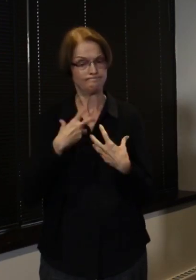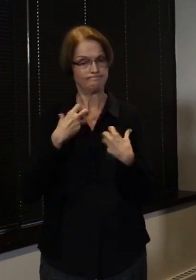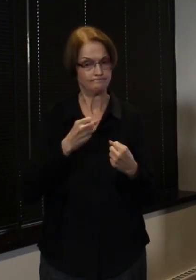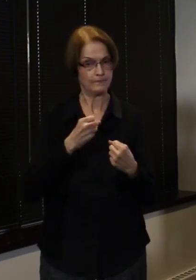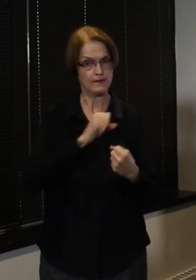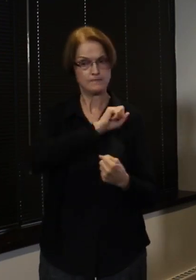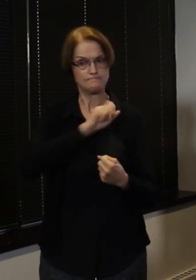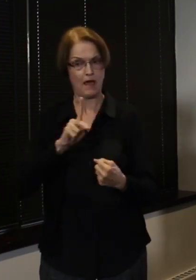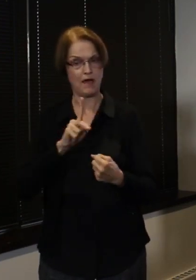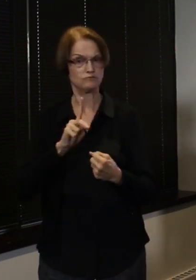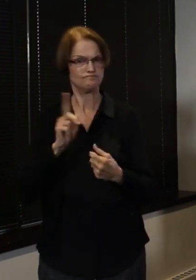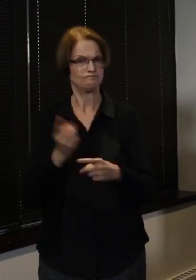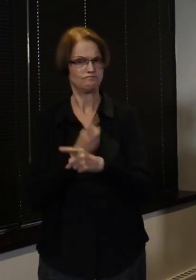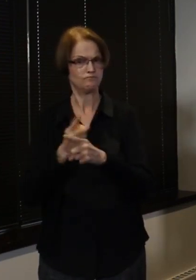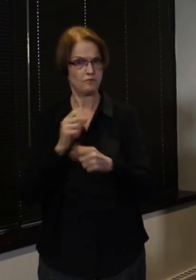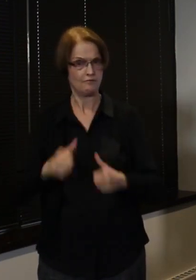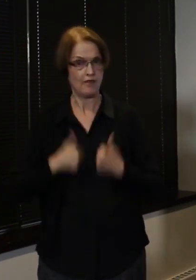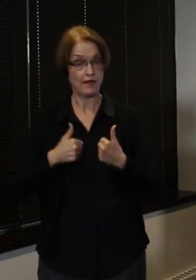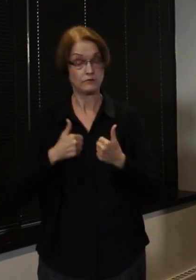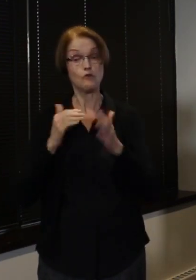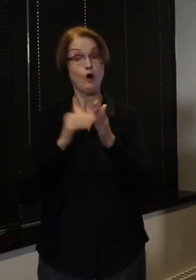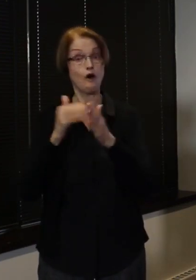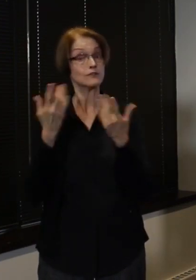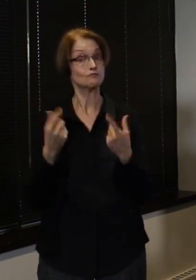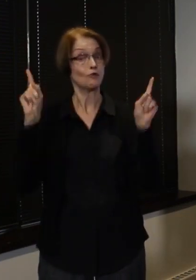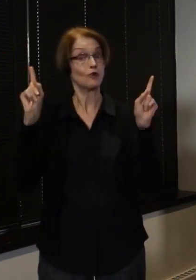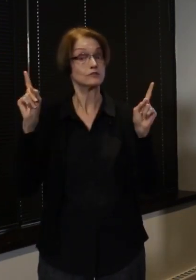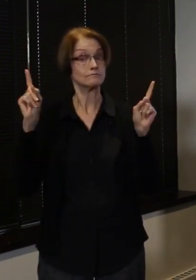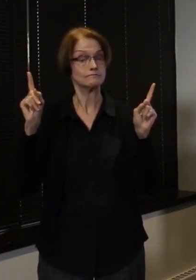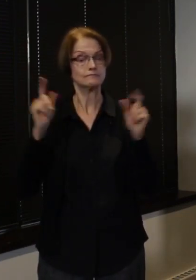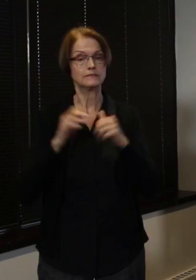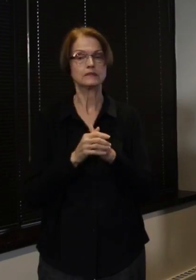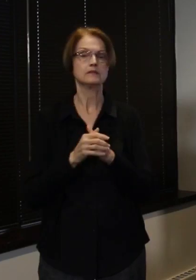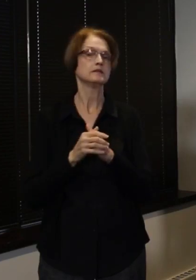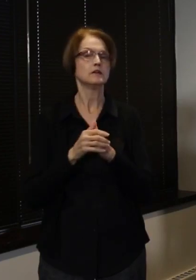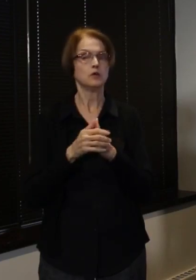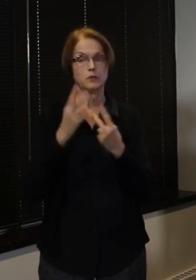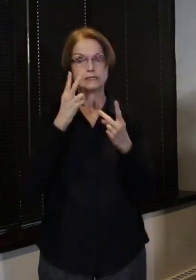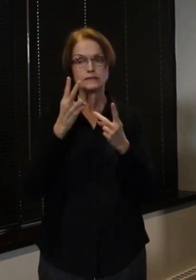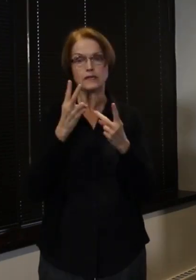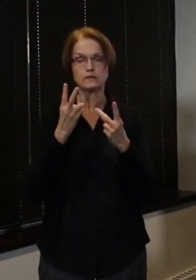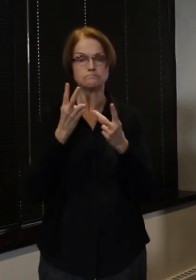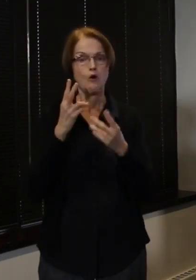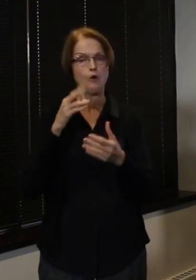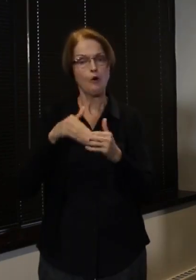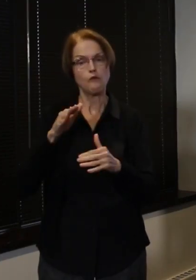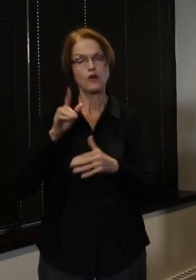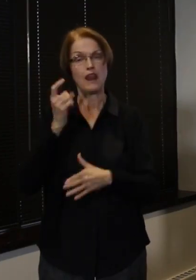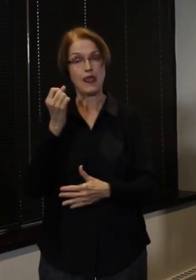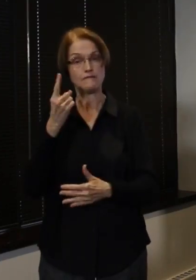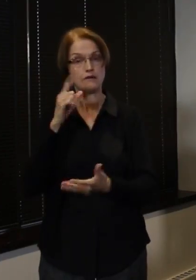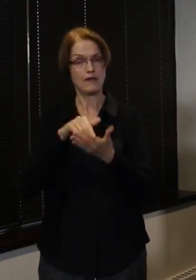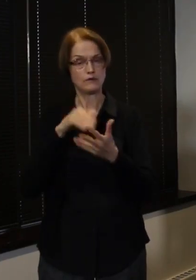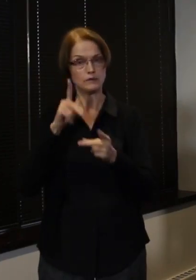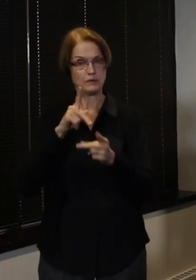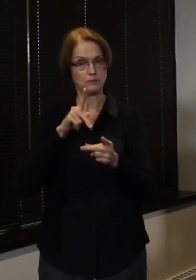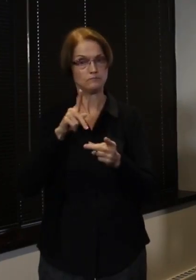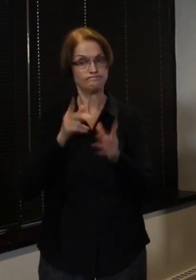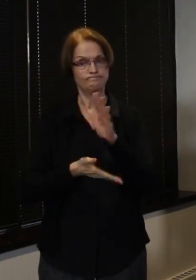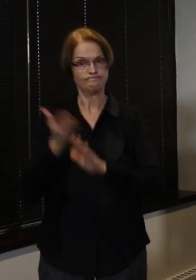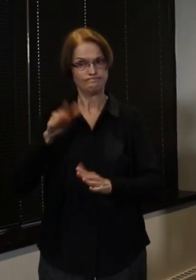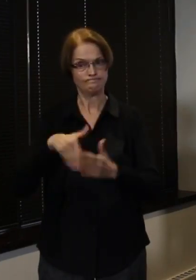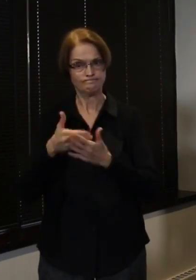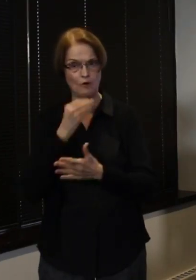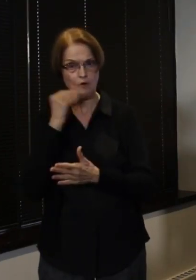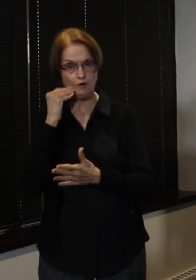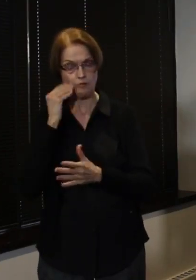lives. And oftentimes that works. Now, we've been able to see more than 11,000 people go home since the